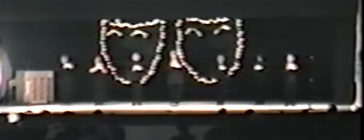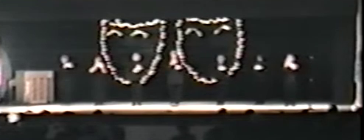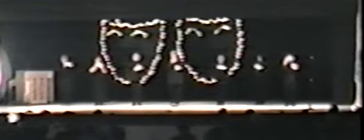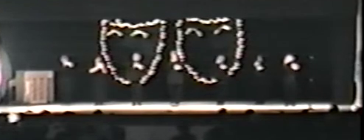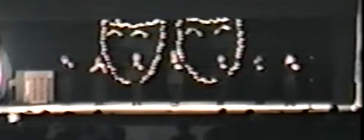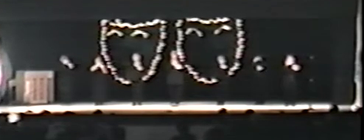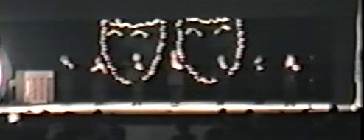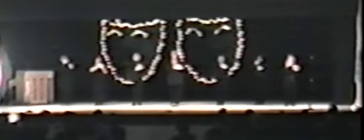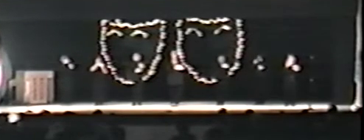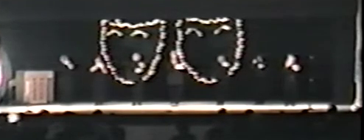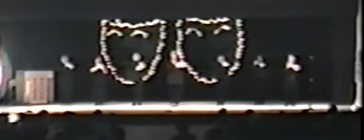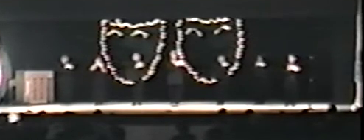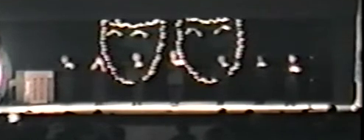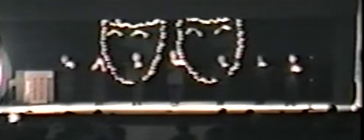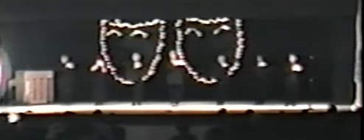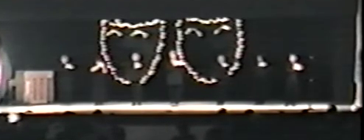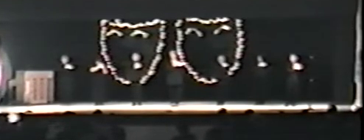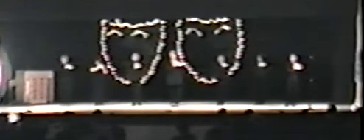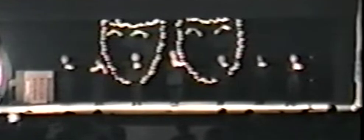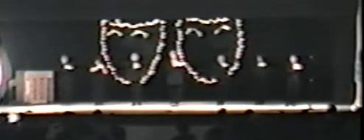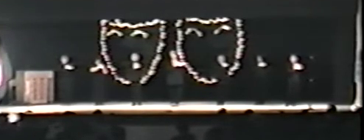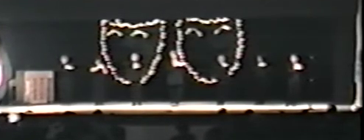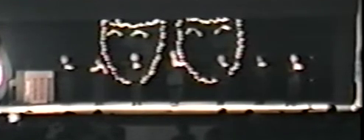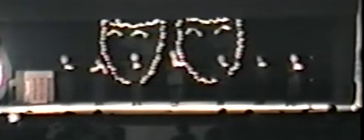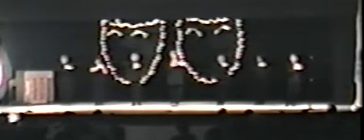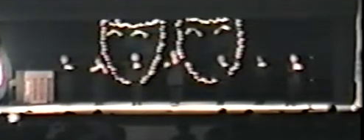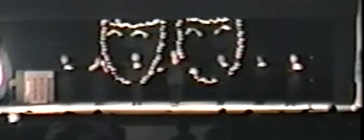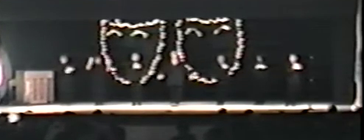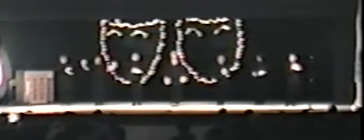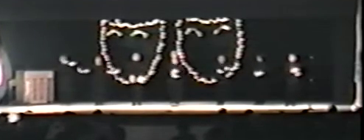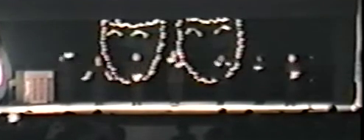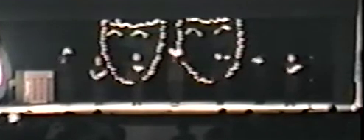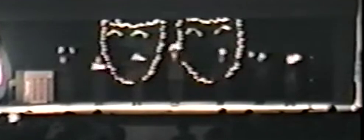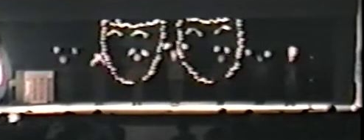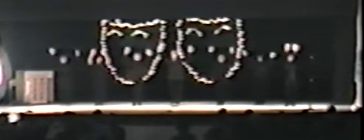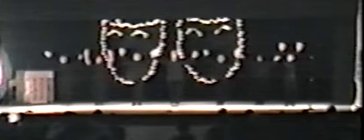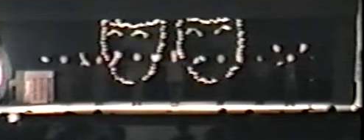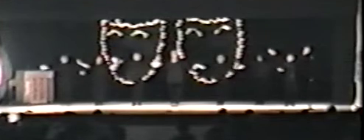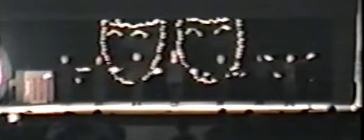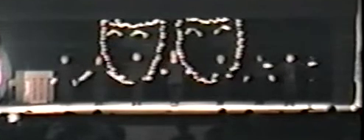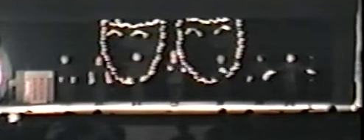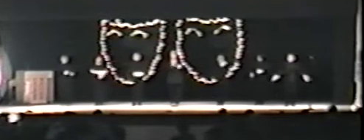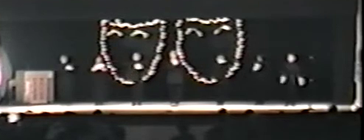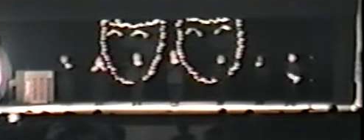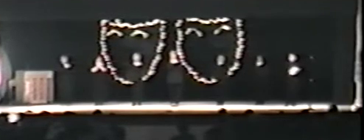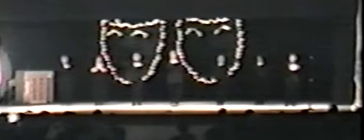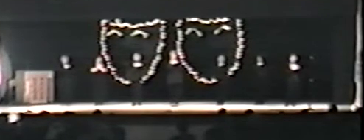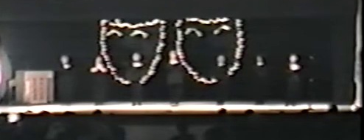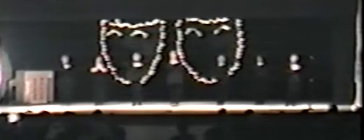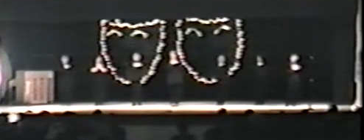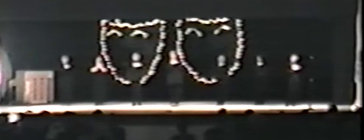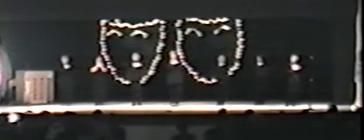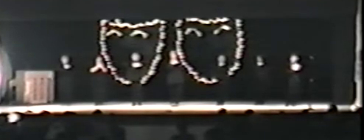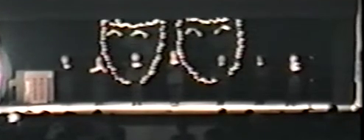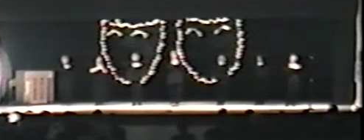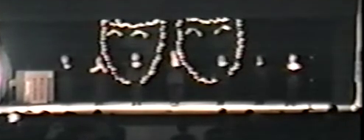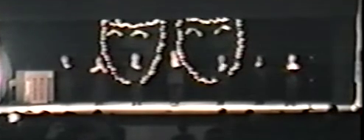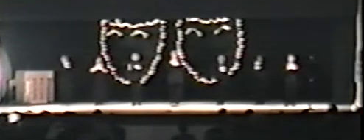inside of me. The greatest love of